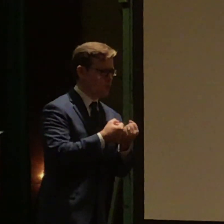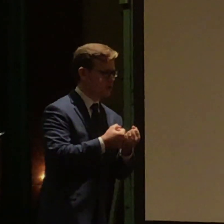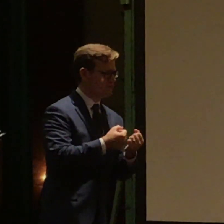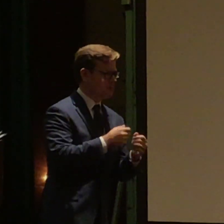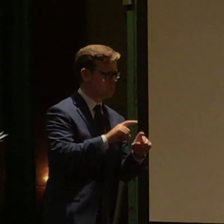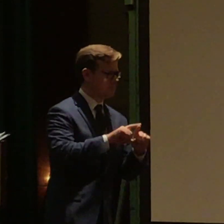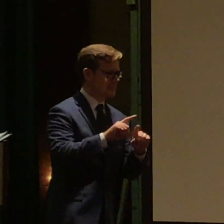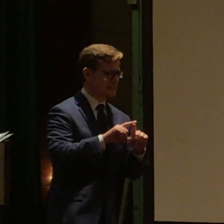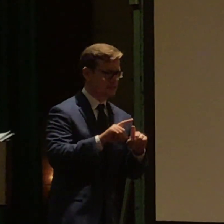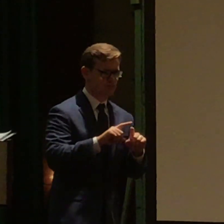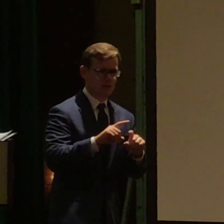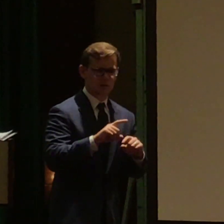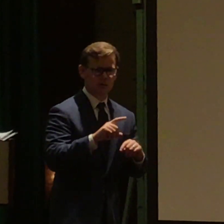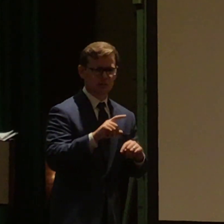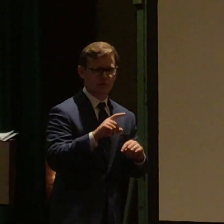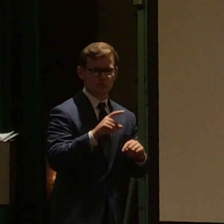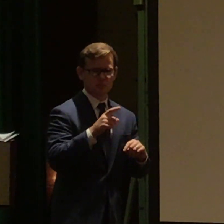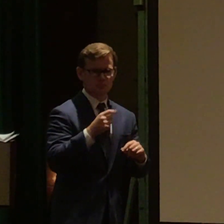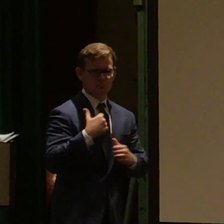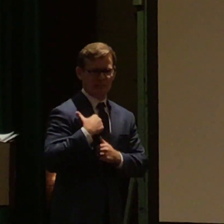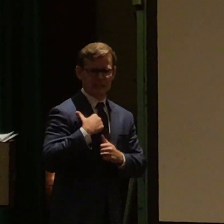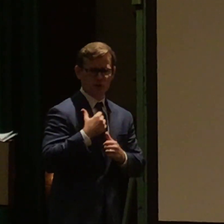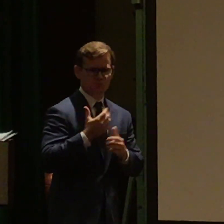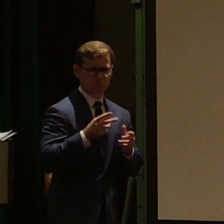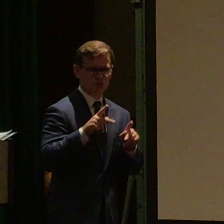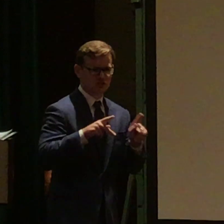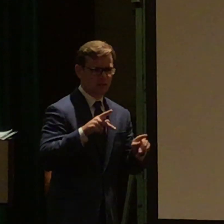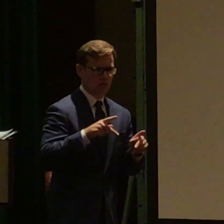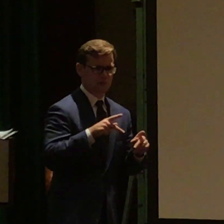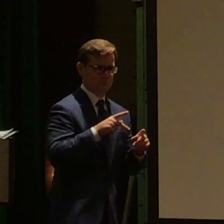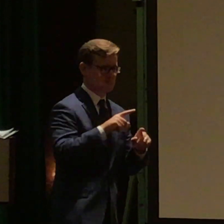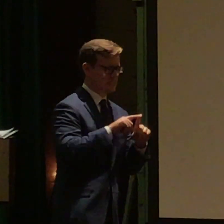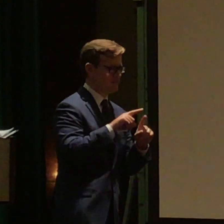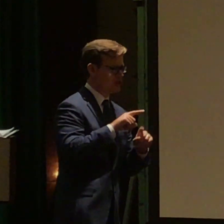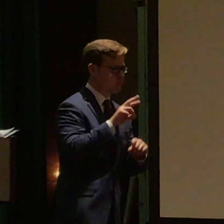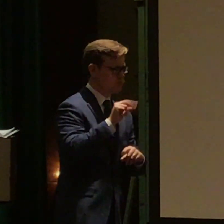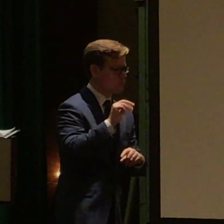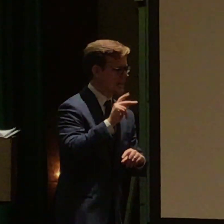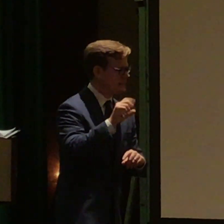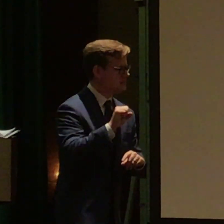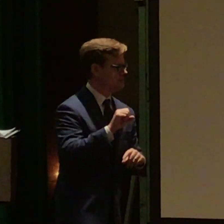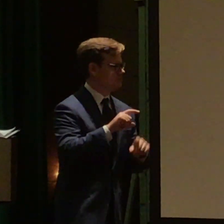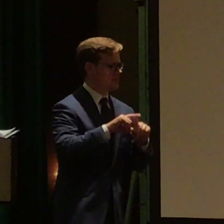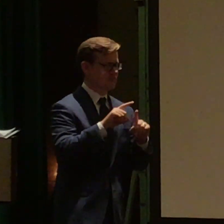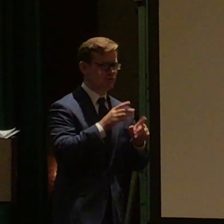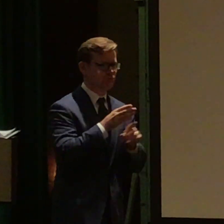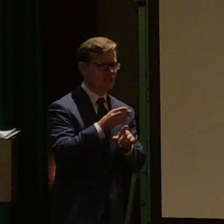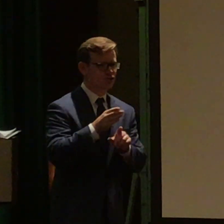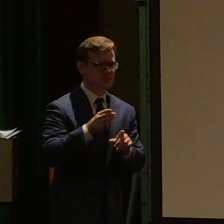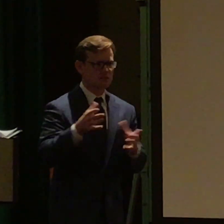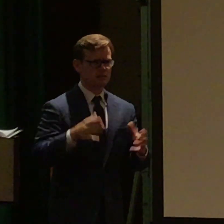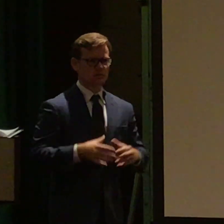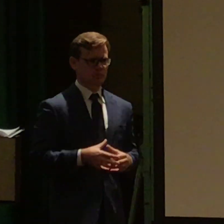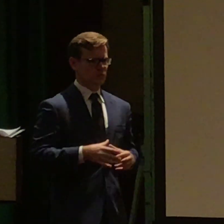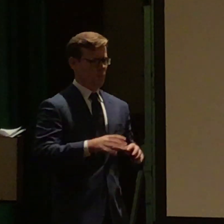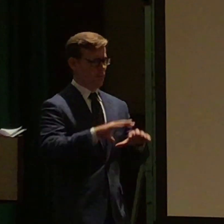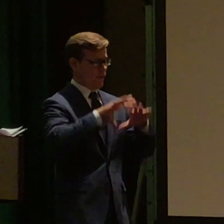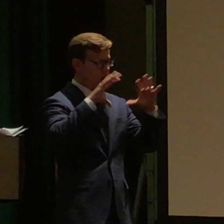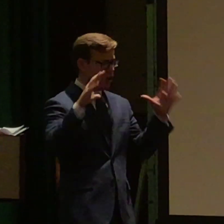I received many letters of commendation and support from military personnel and